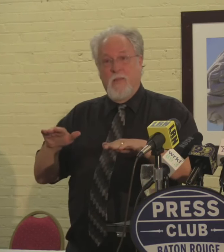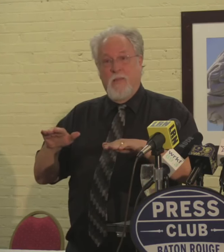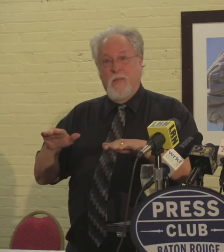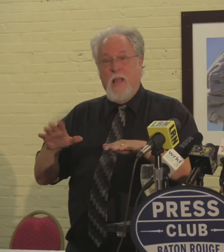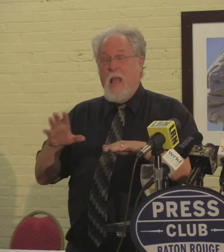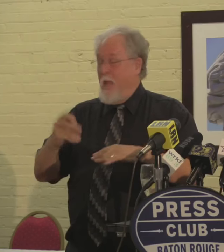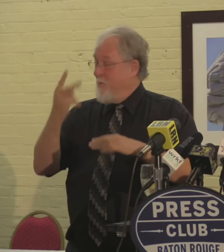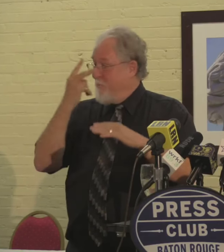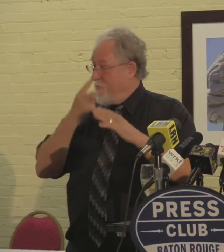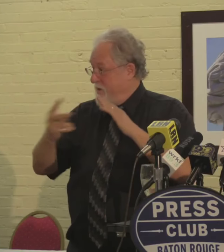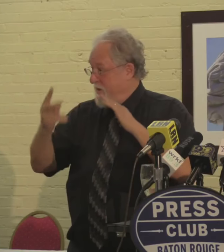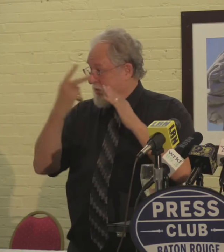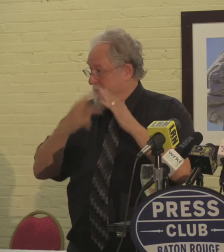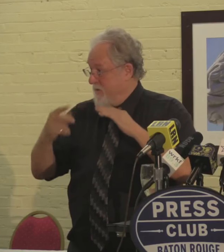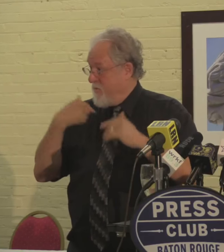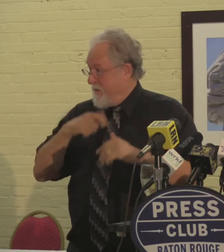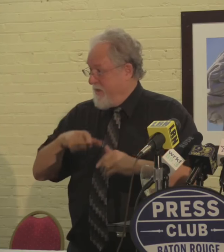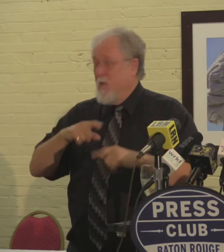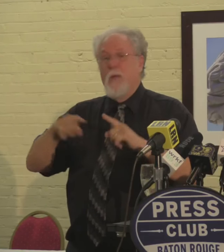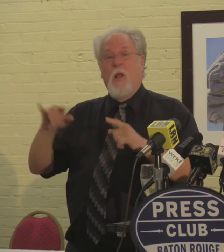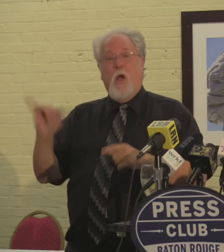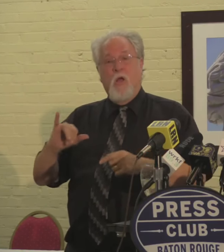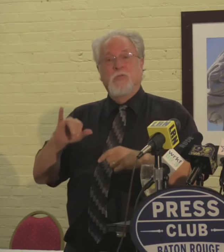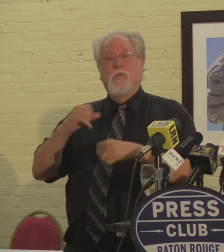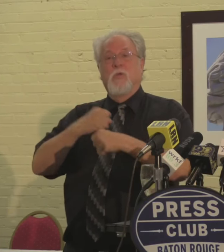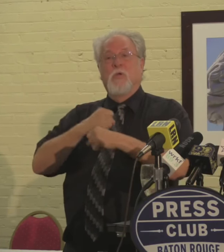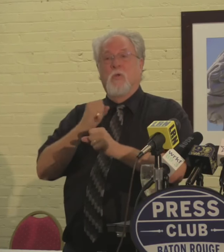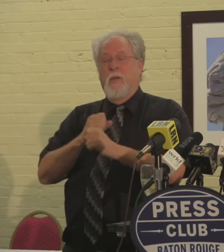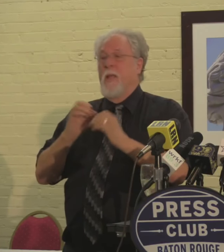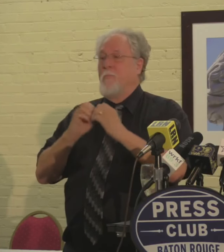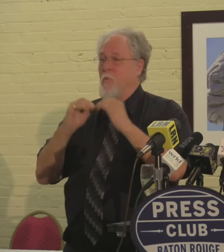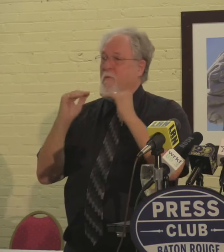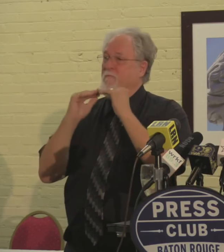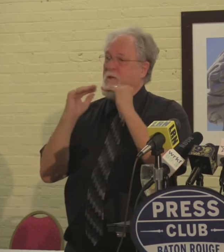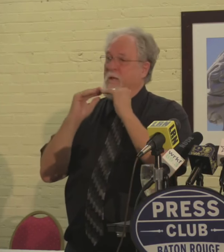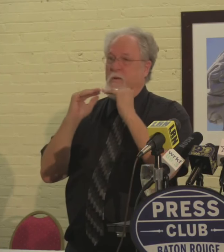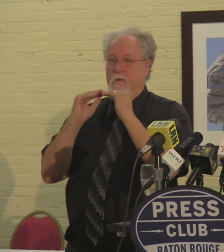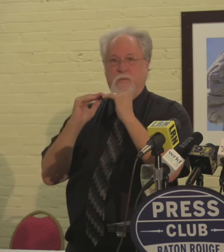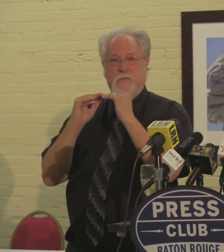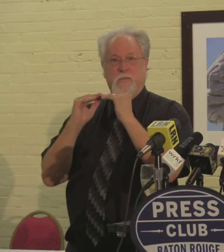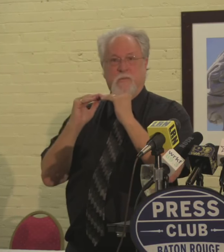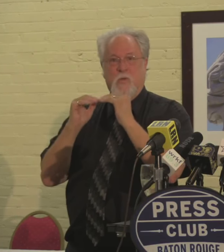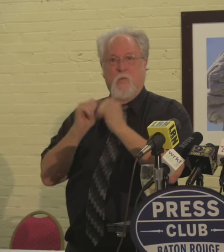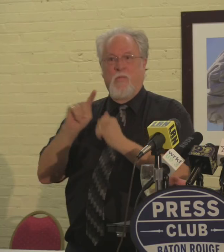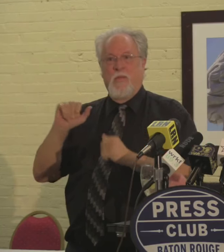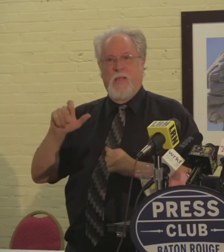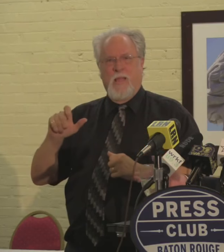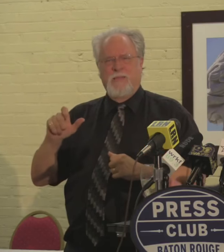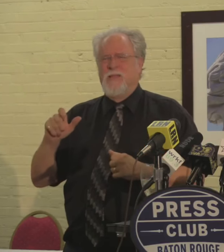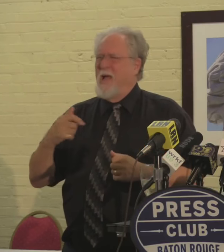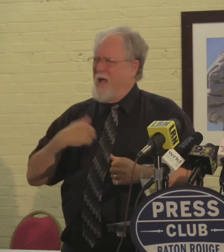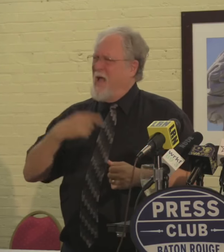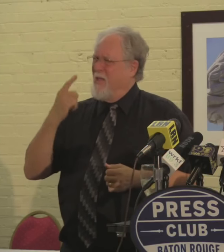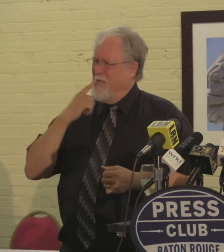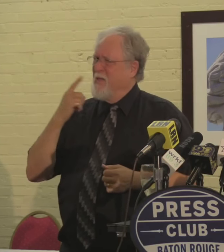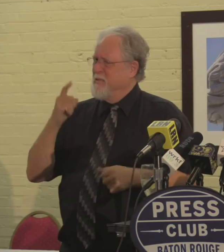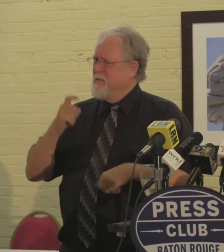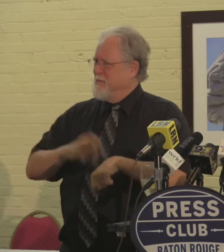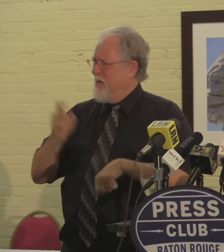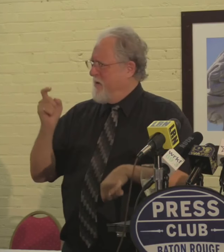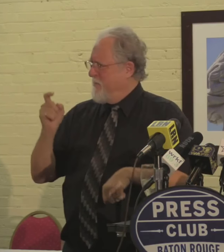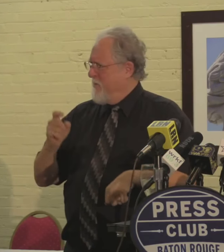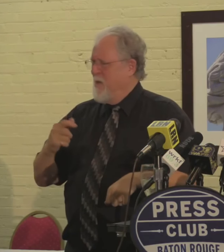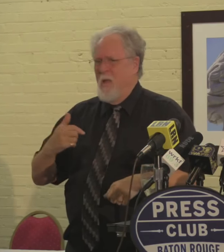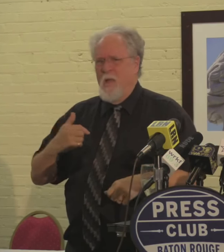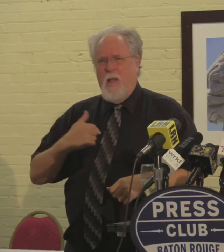and predictability that we need, but also to create more fairness around our tax system? And I think it is.